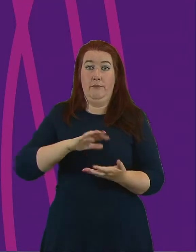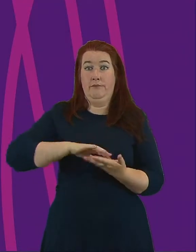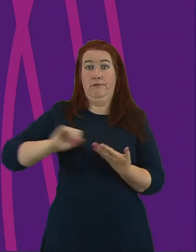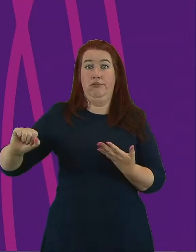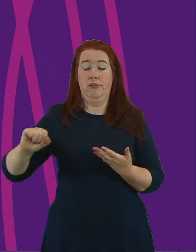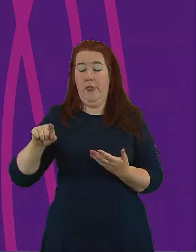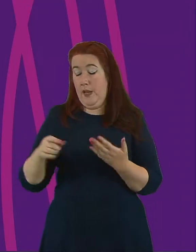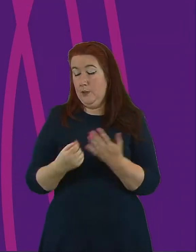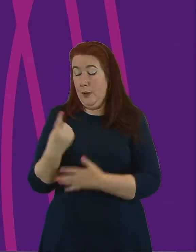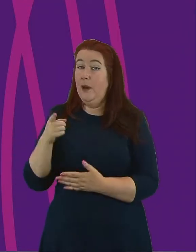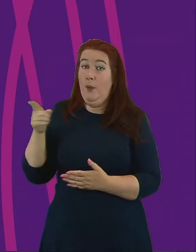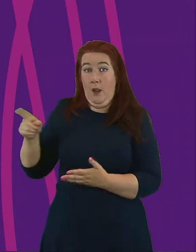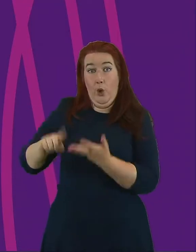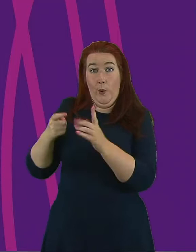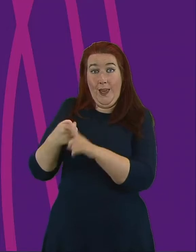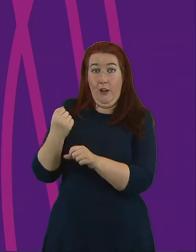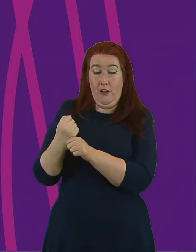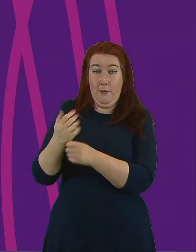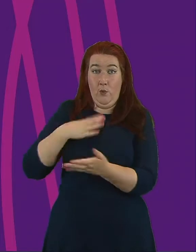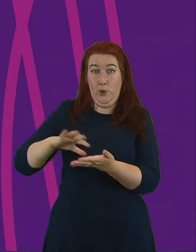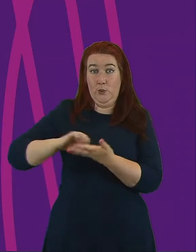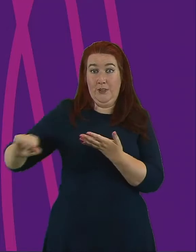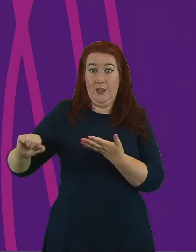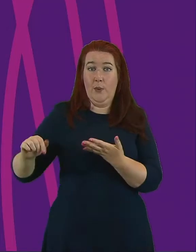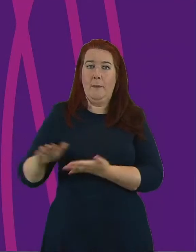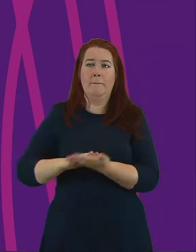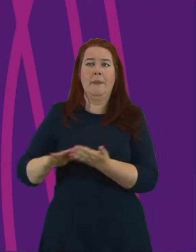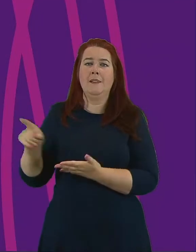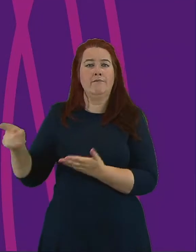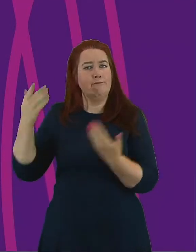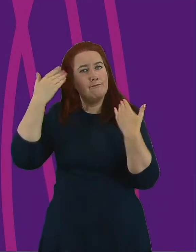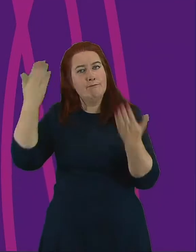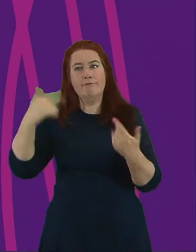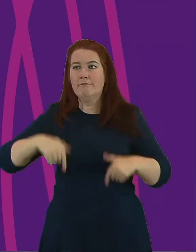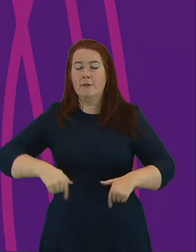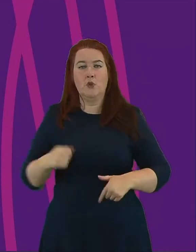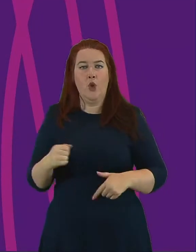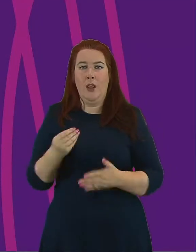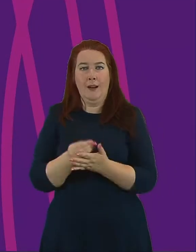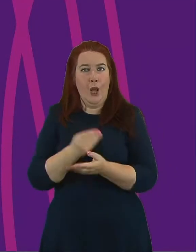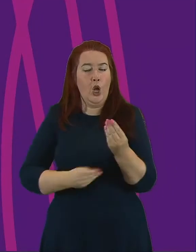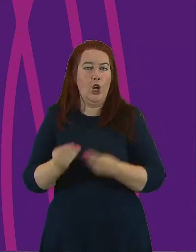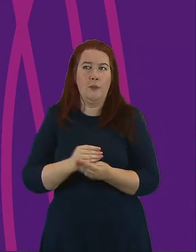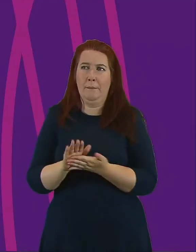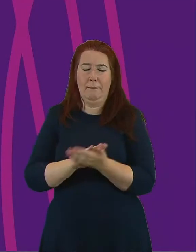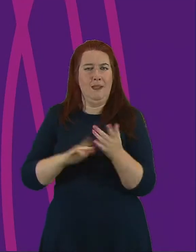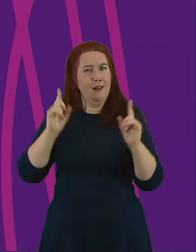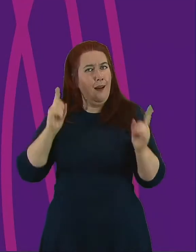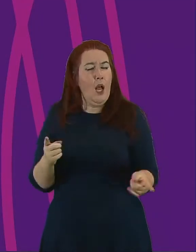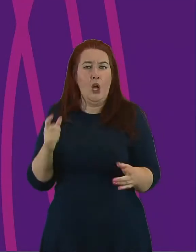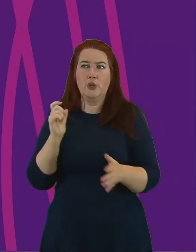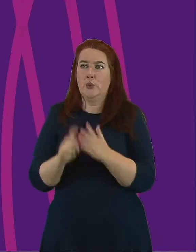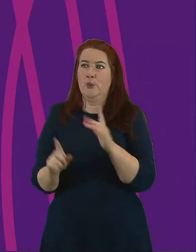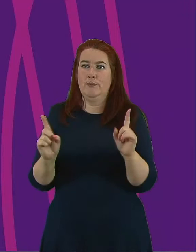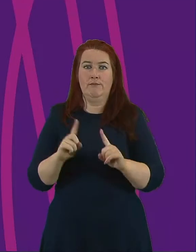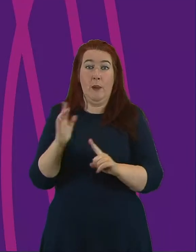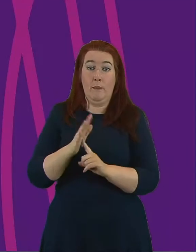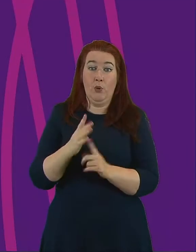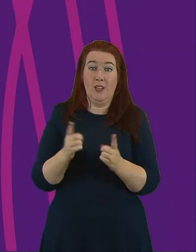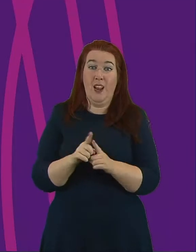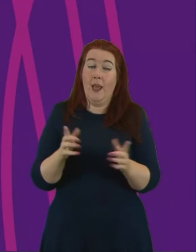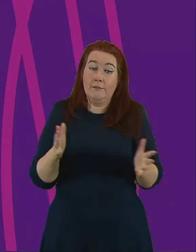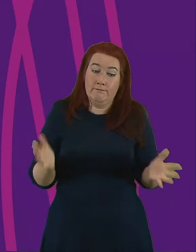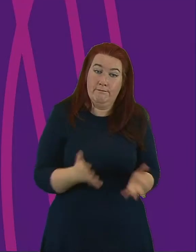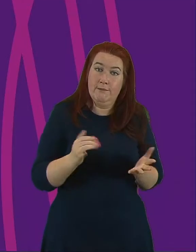take place, in fact, that's what they want to take place, then there will be that lack of knowledge and they will not be able to do some of the important things, encouraging, for example, small